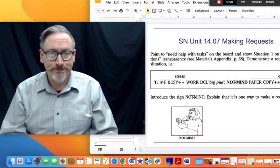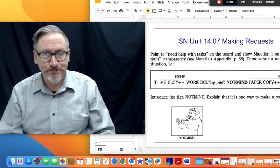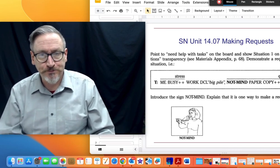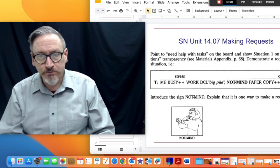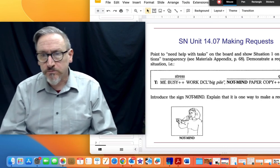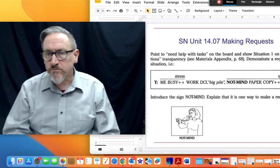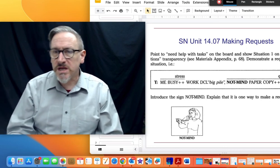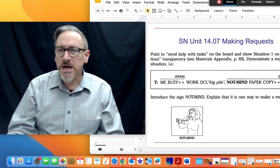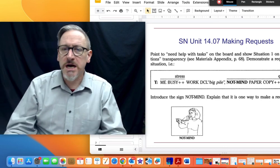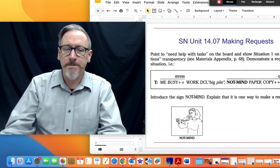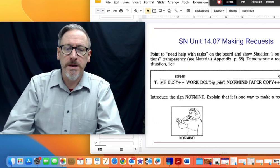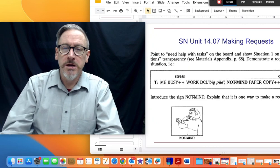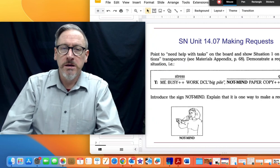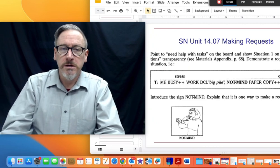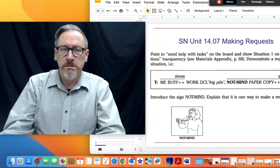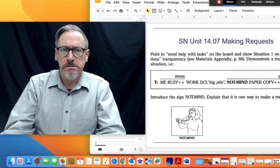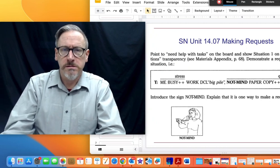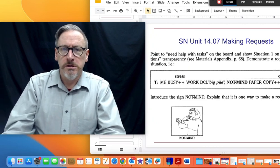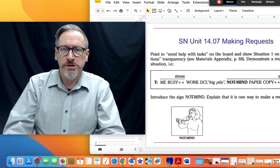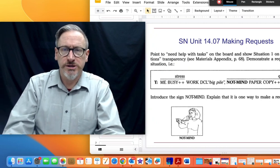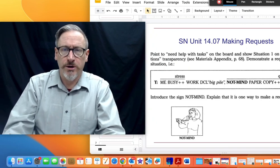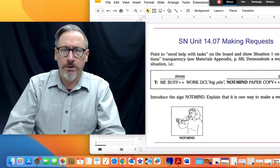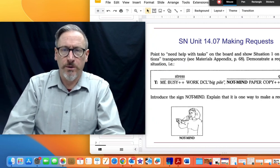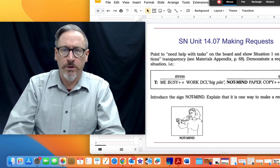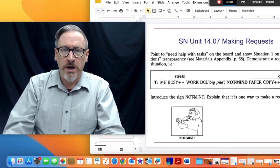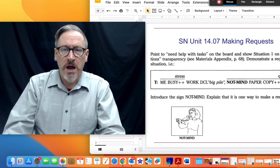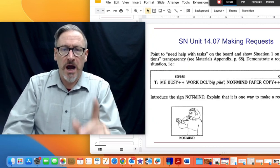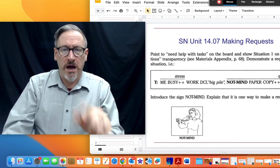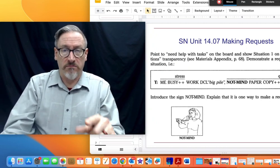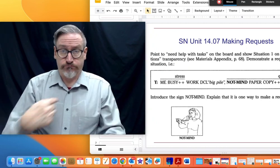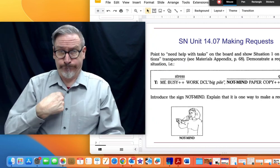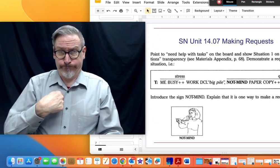English. Um, so